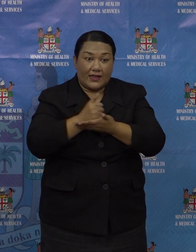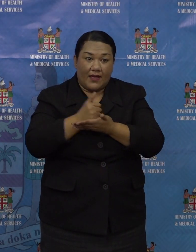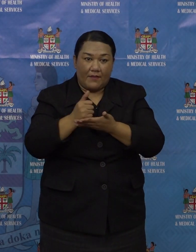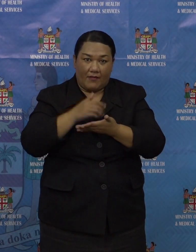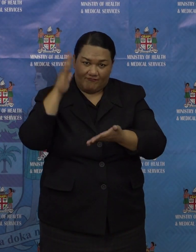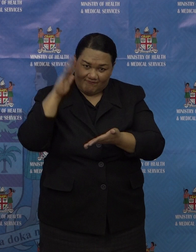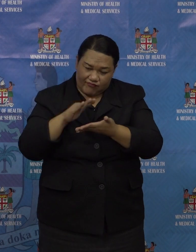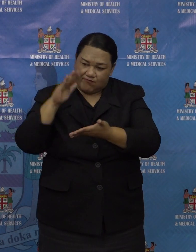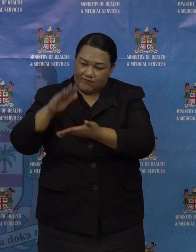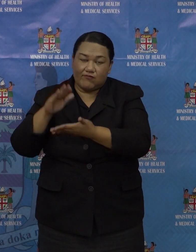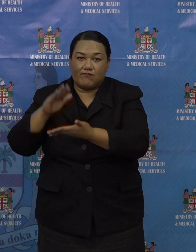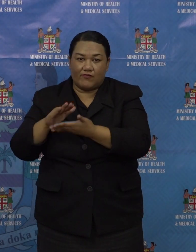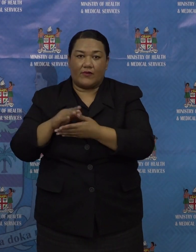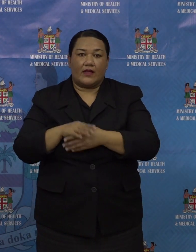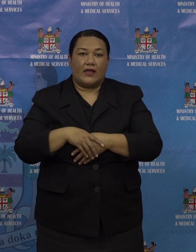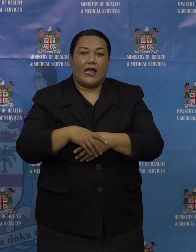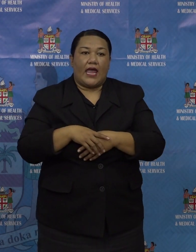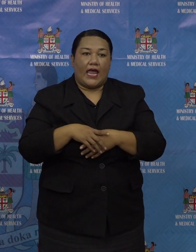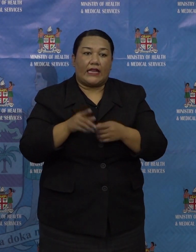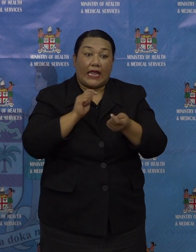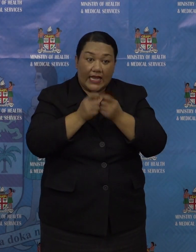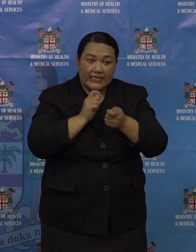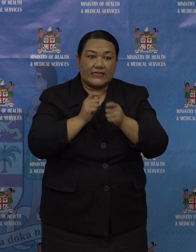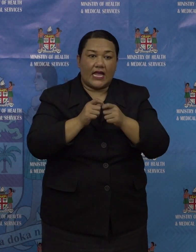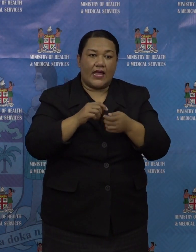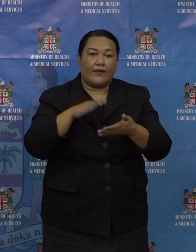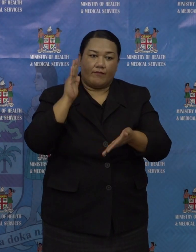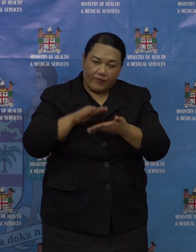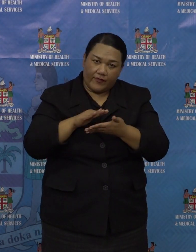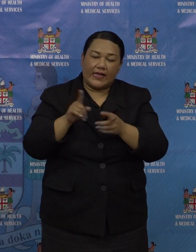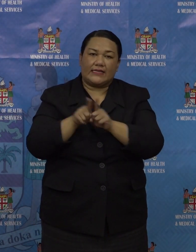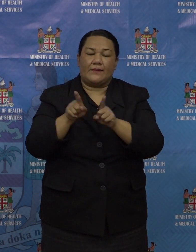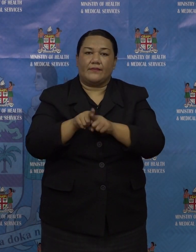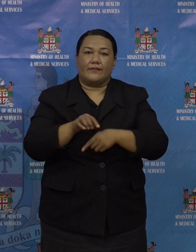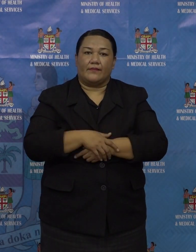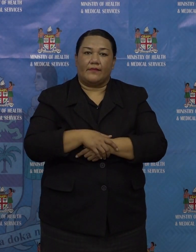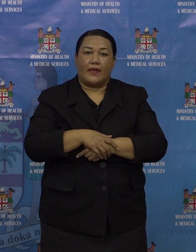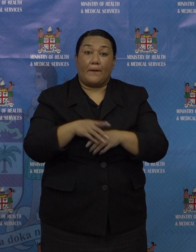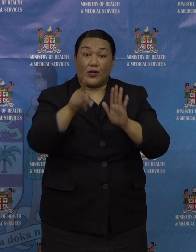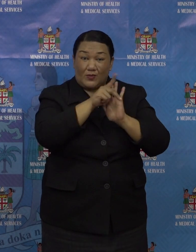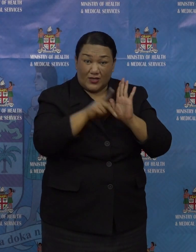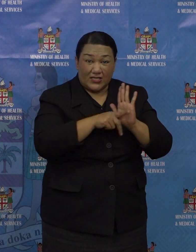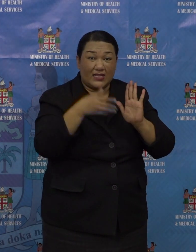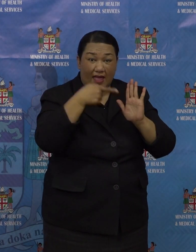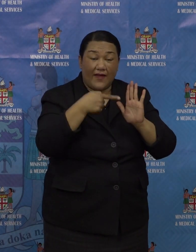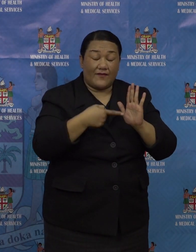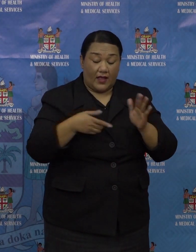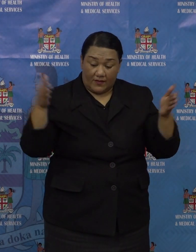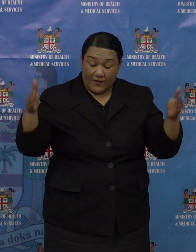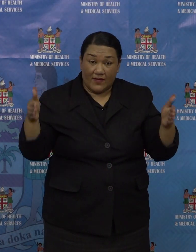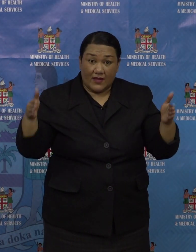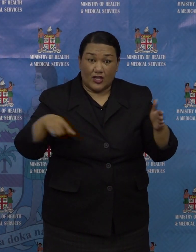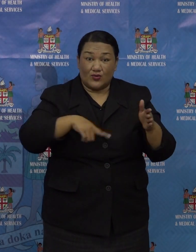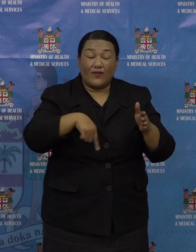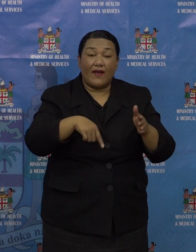in testing per day. And this is because of the change in testing policy in the Suvarnasori area.